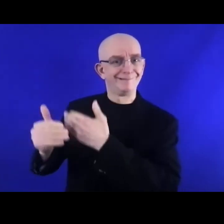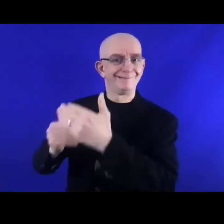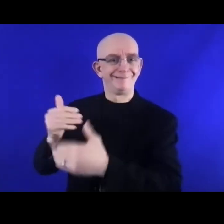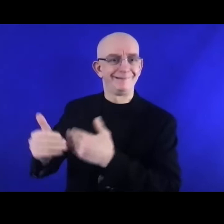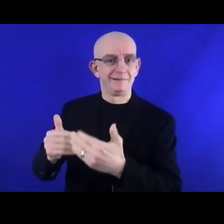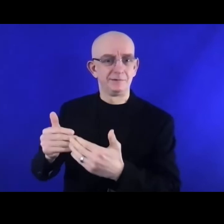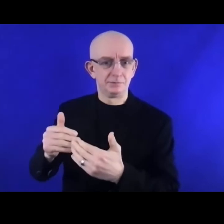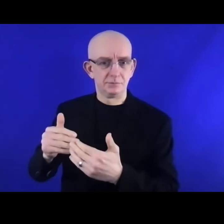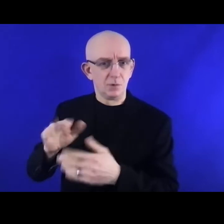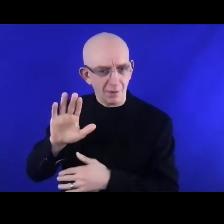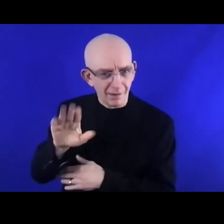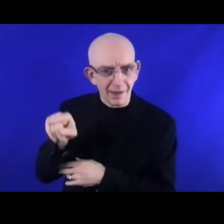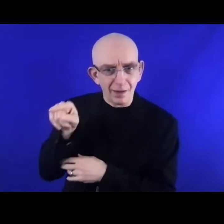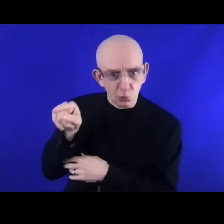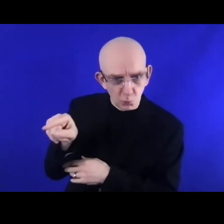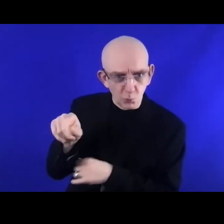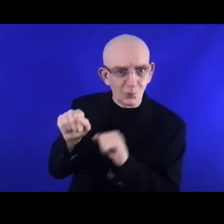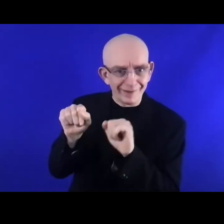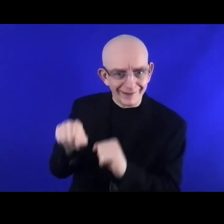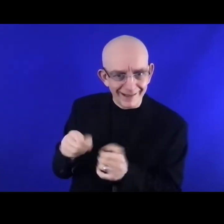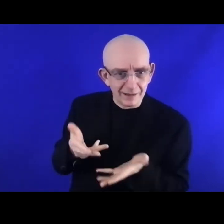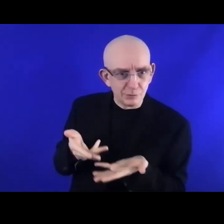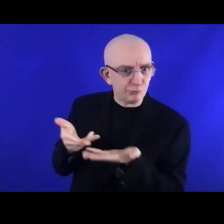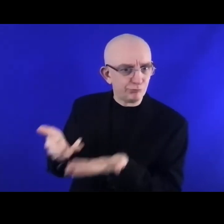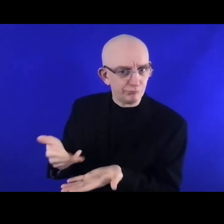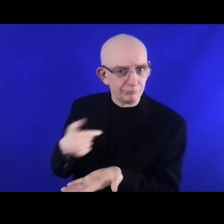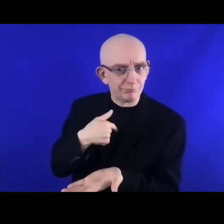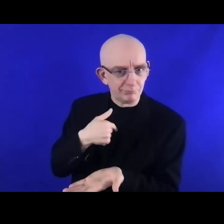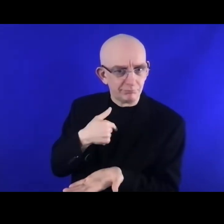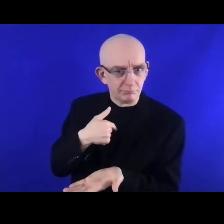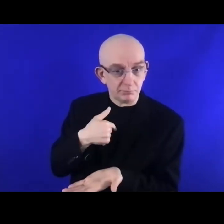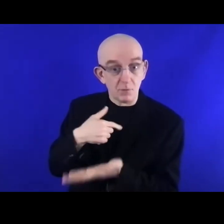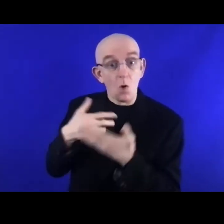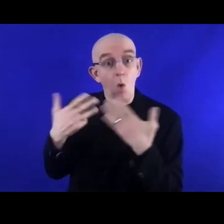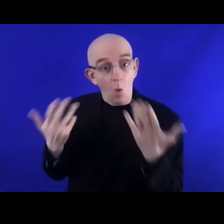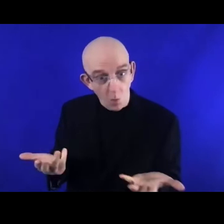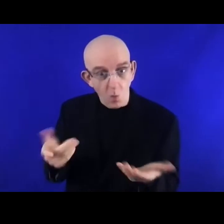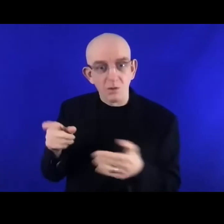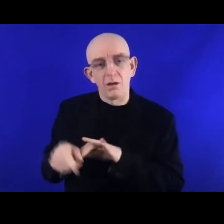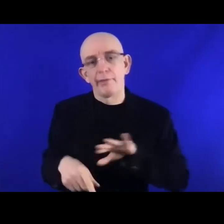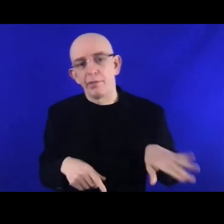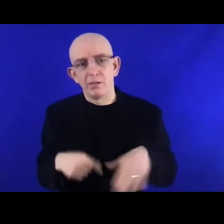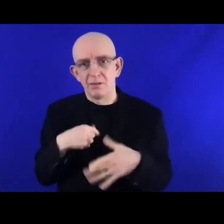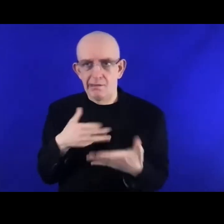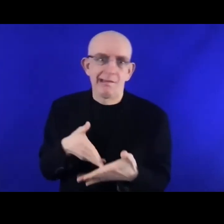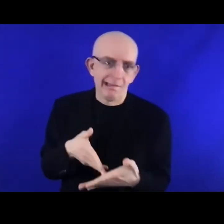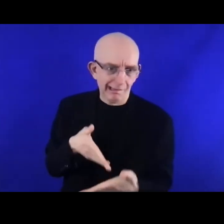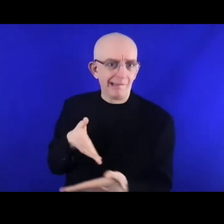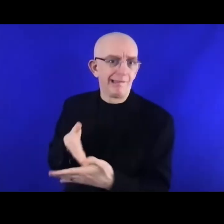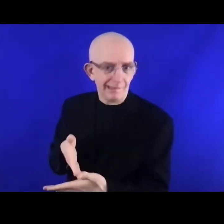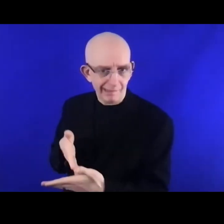social beings, and it is important to be part of our community.